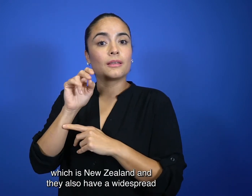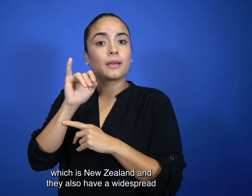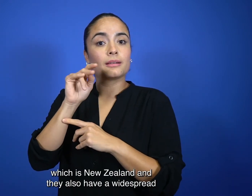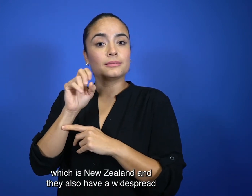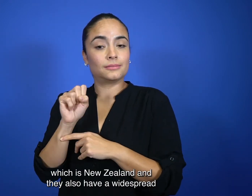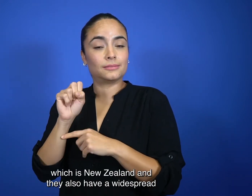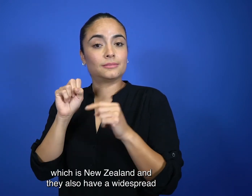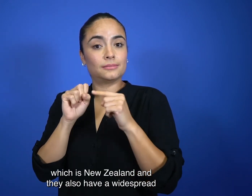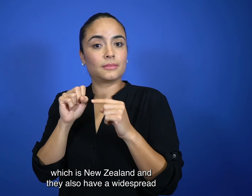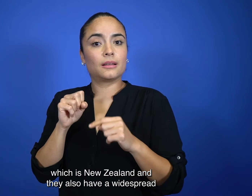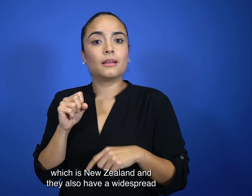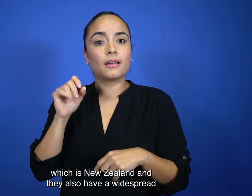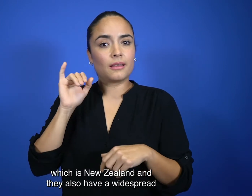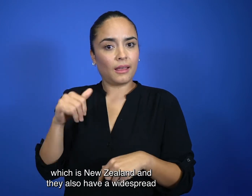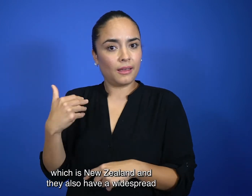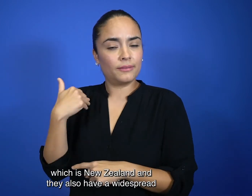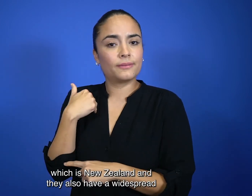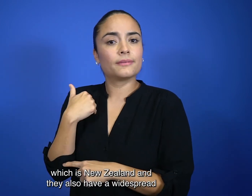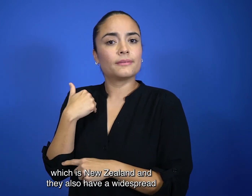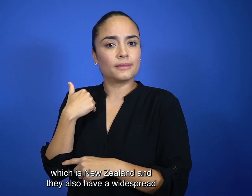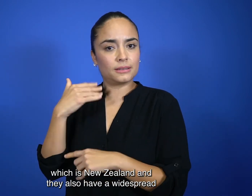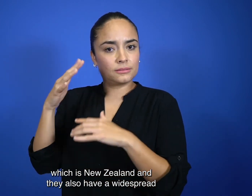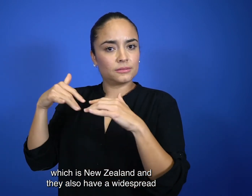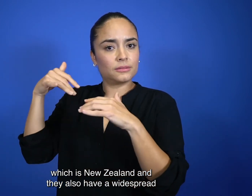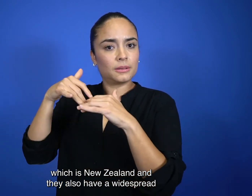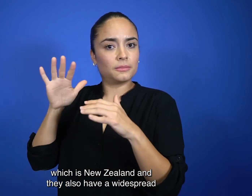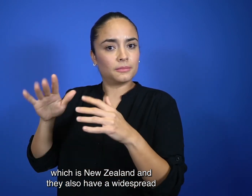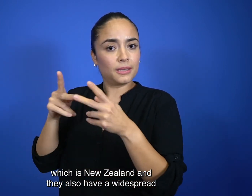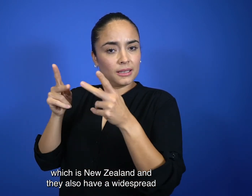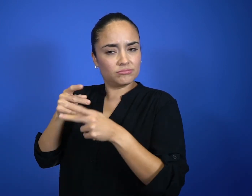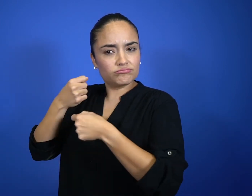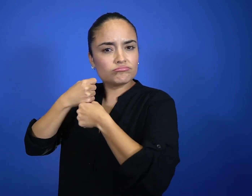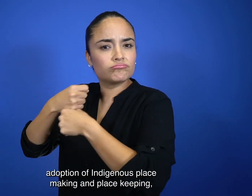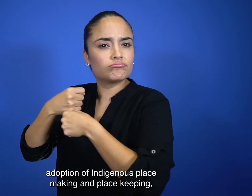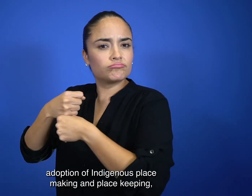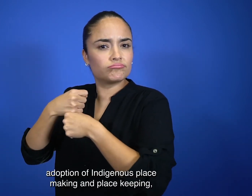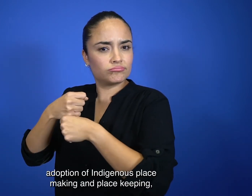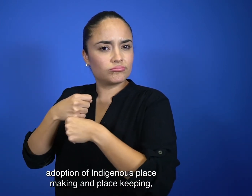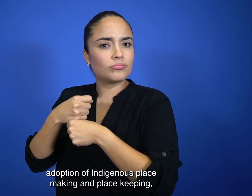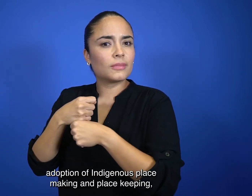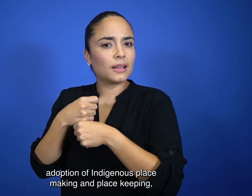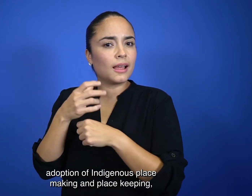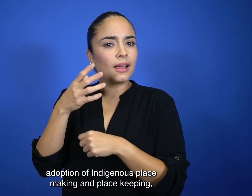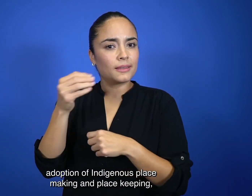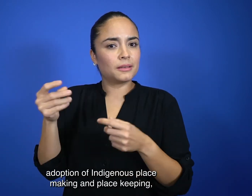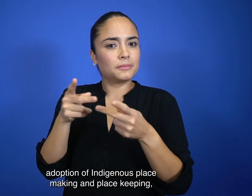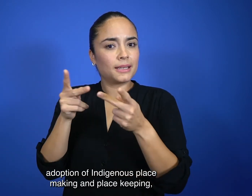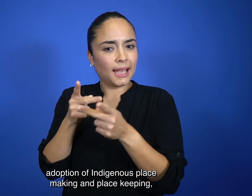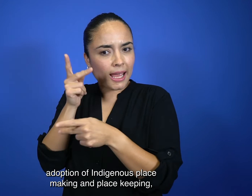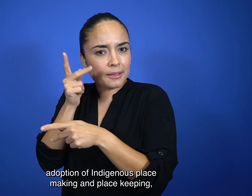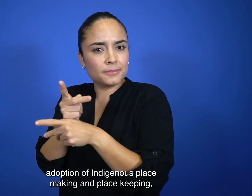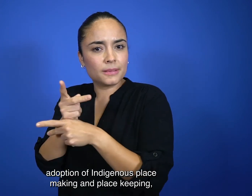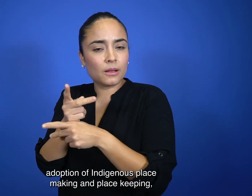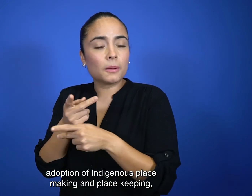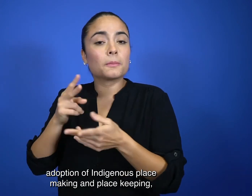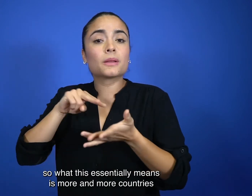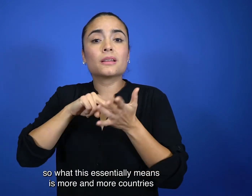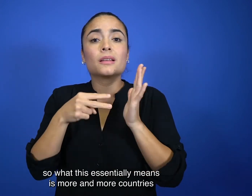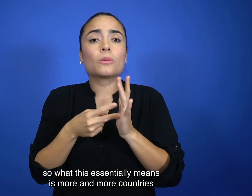Zealand, and they also have a widespread adoption of Indigenous placemaking and placekeeping. So